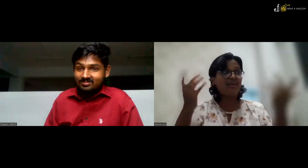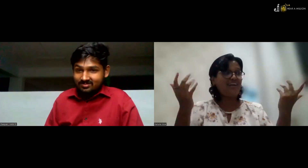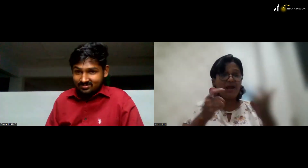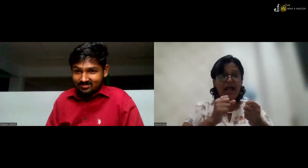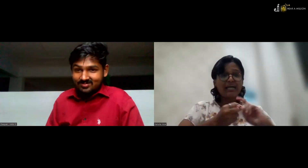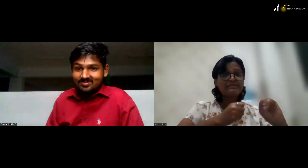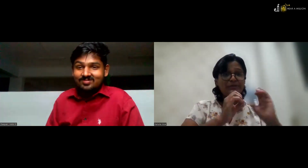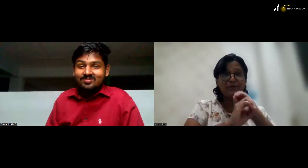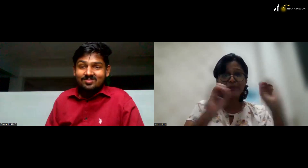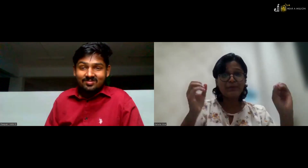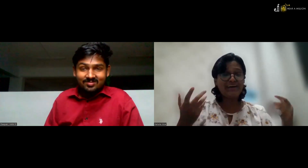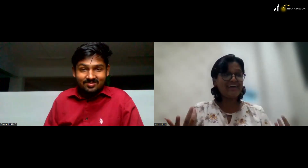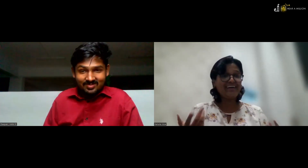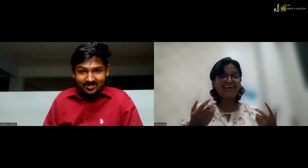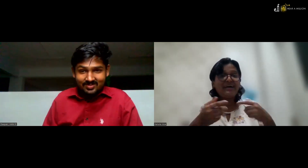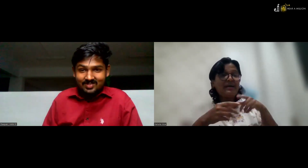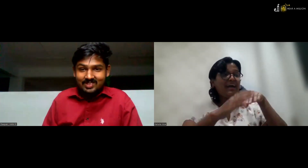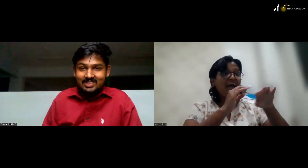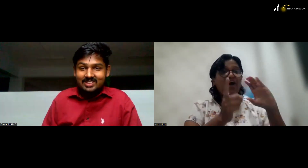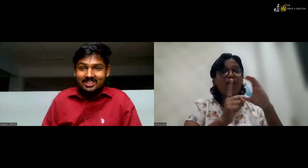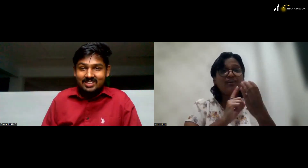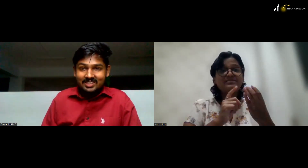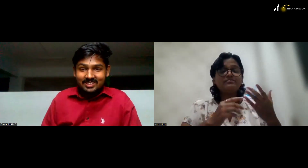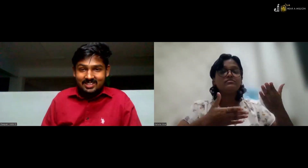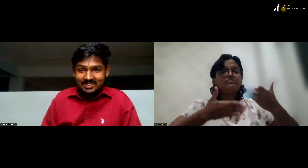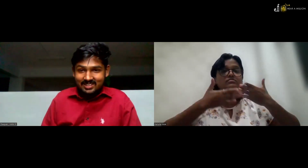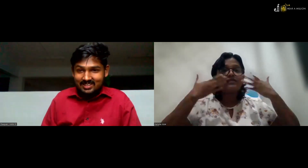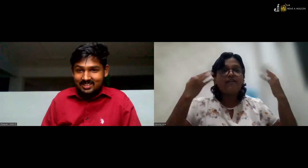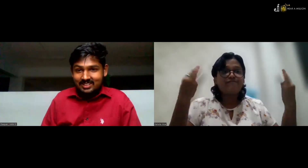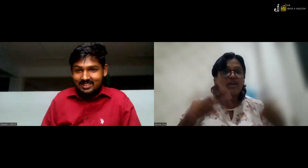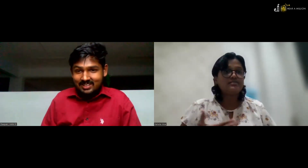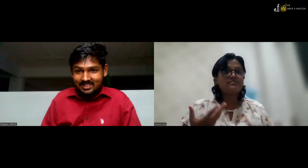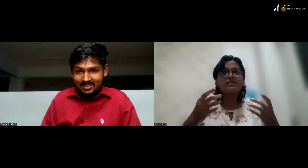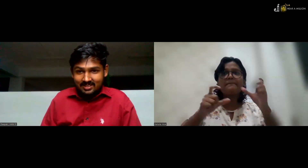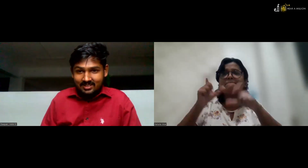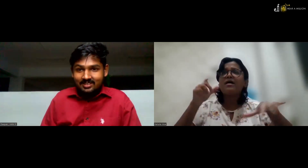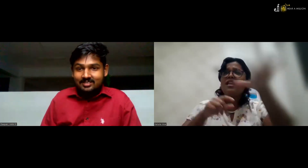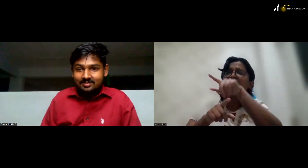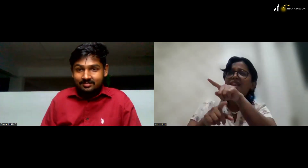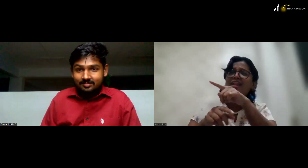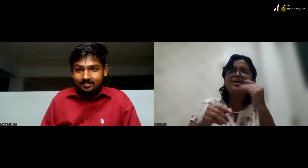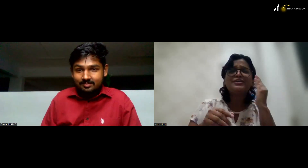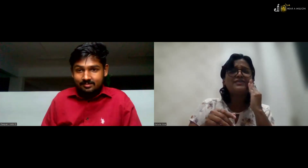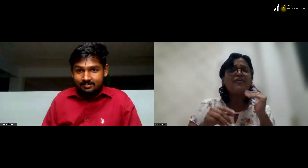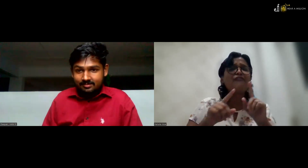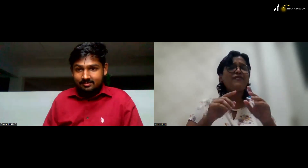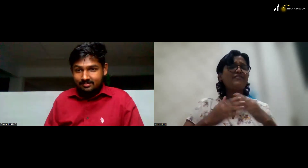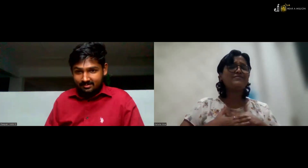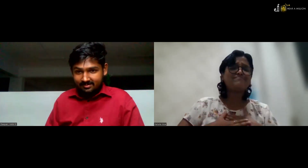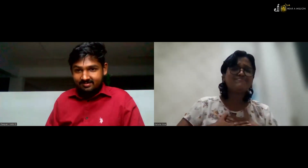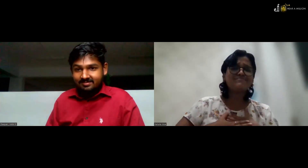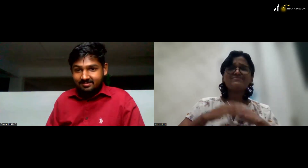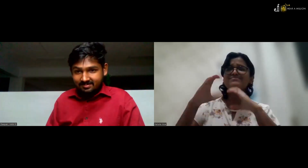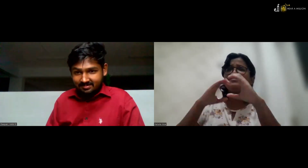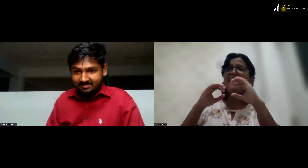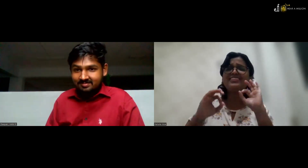for the 4 days, and it was like no transactions, online transactions, the fresh vibes in